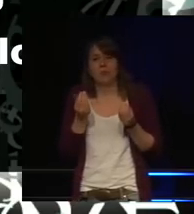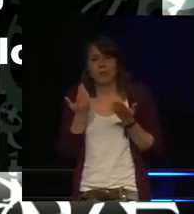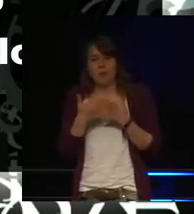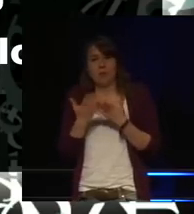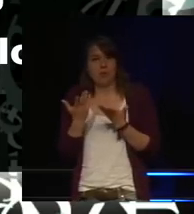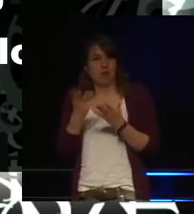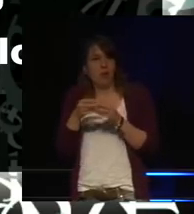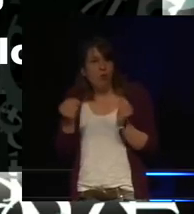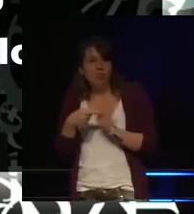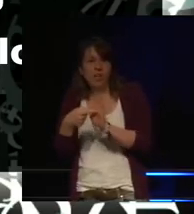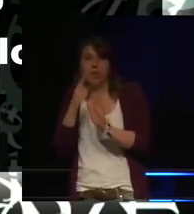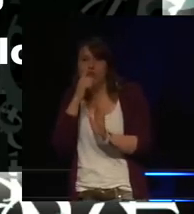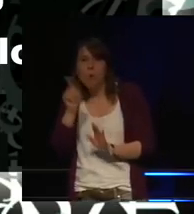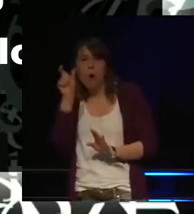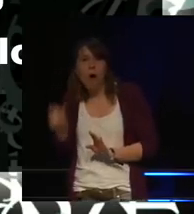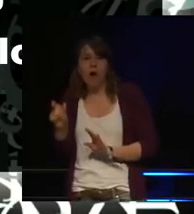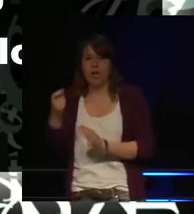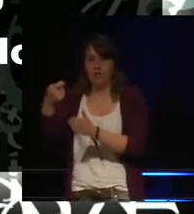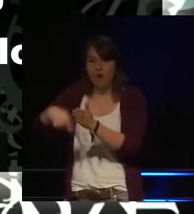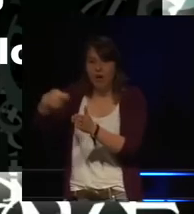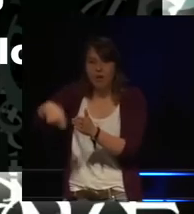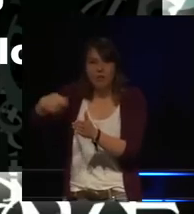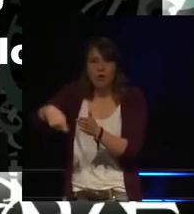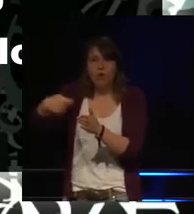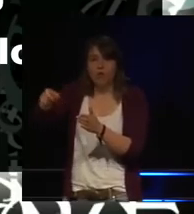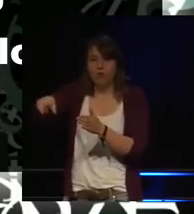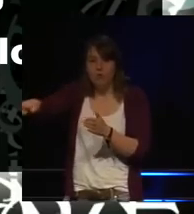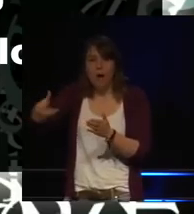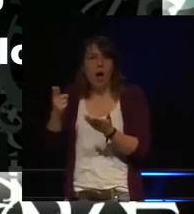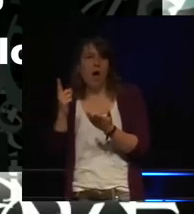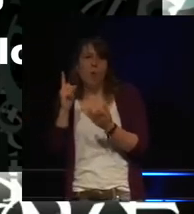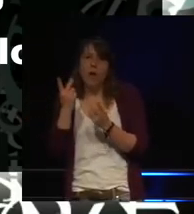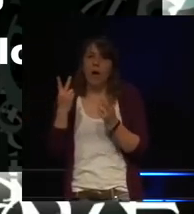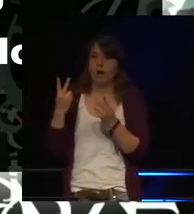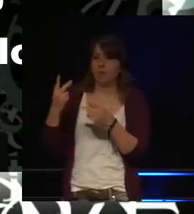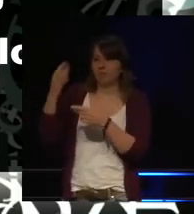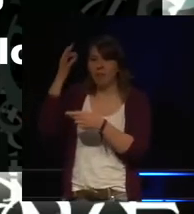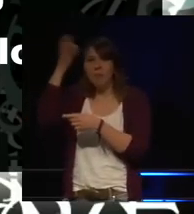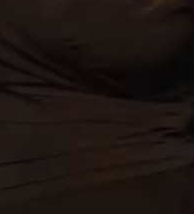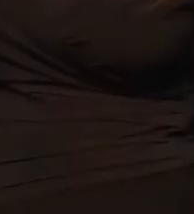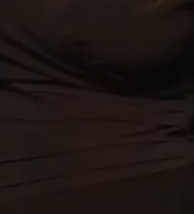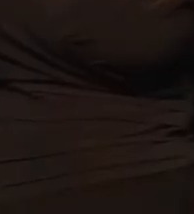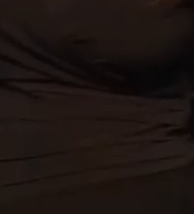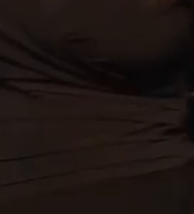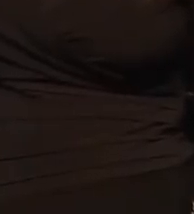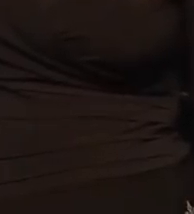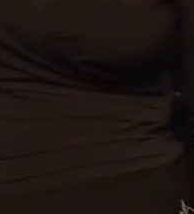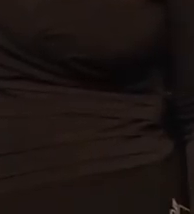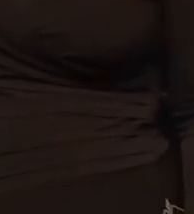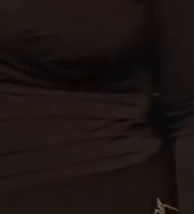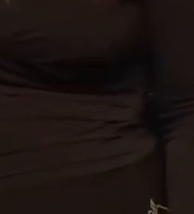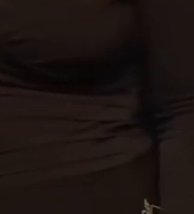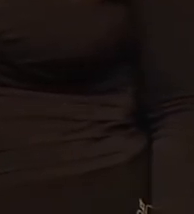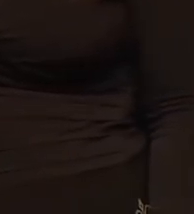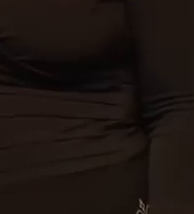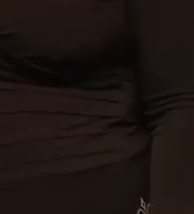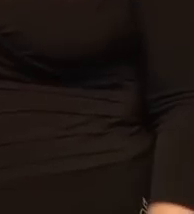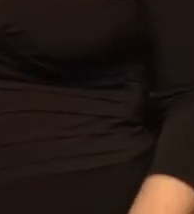only the consumer, only IT security, or only developers. Because, actually, what I'm going not to provide